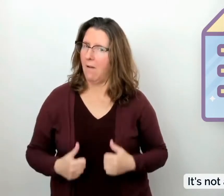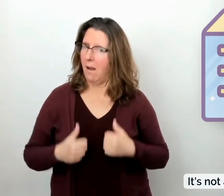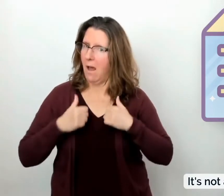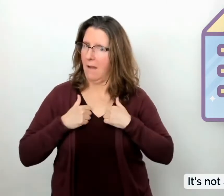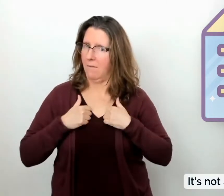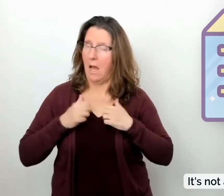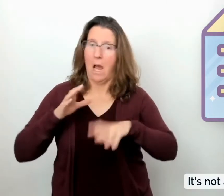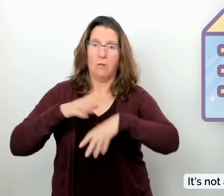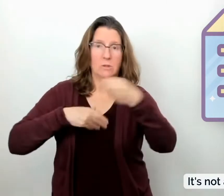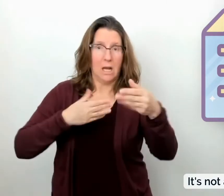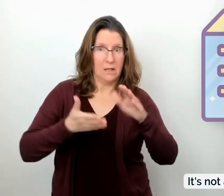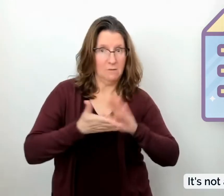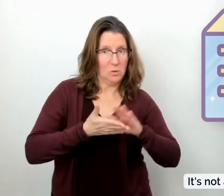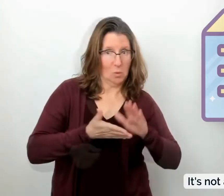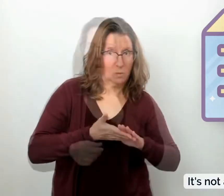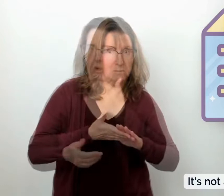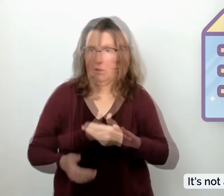need a life outside of school.